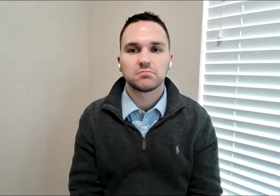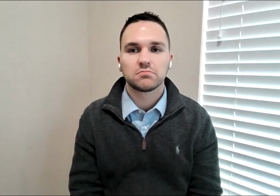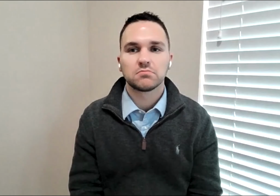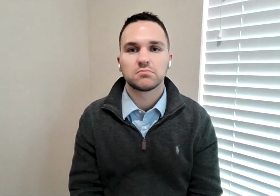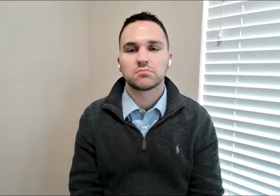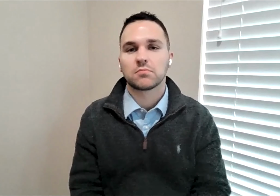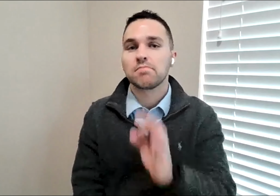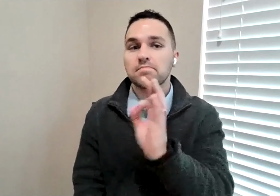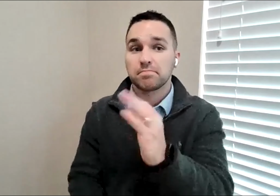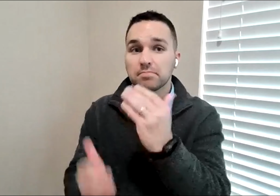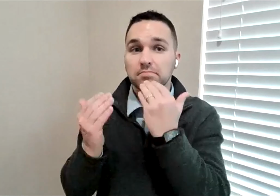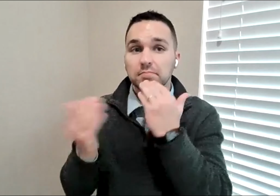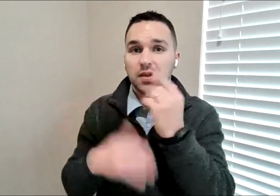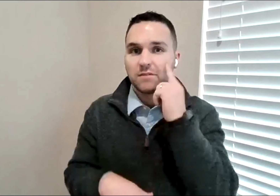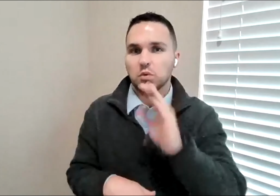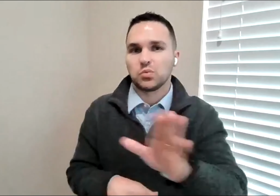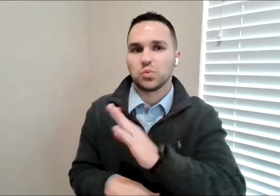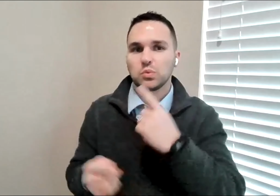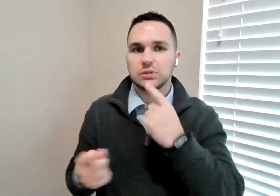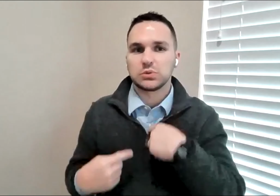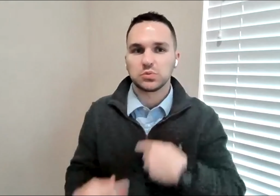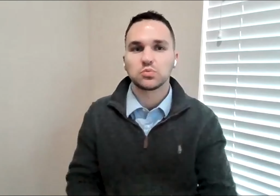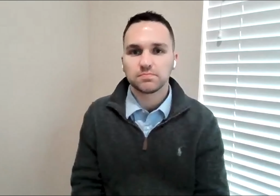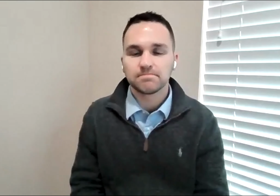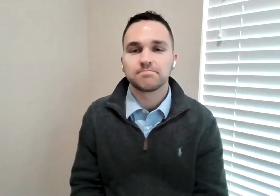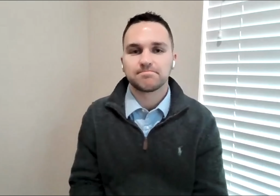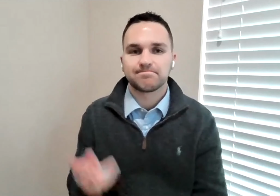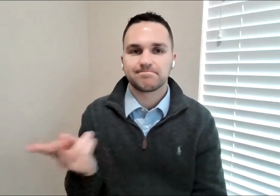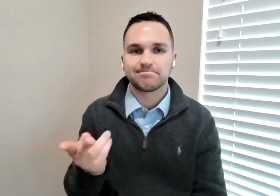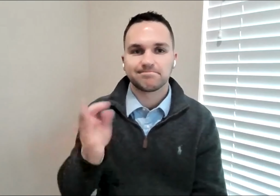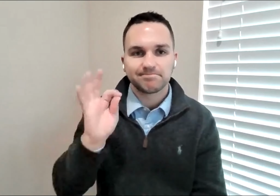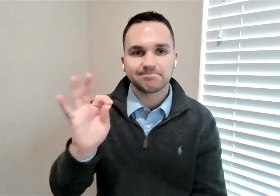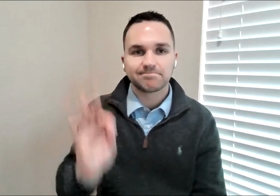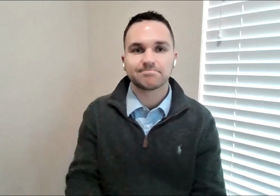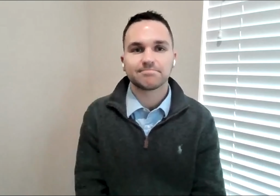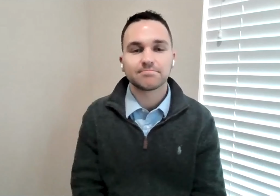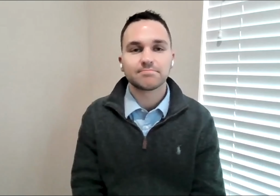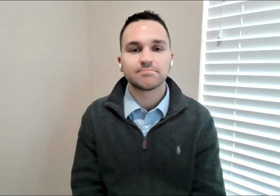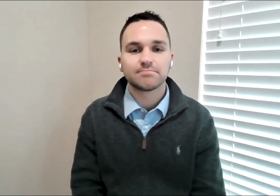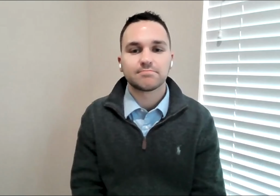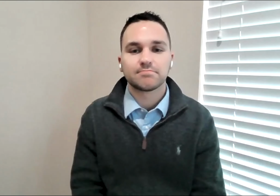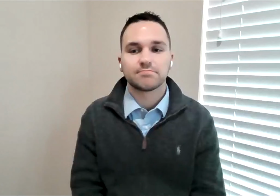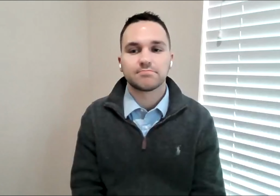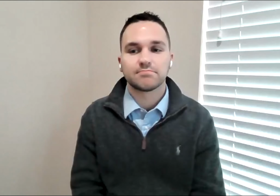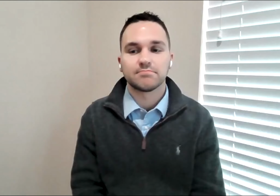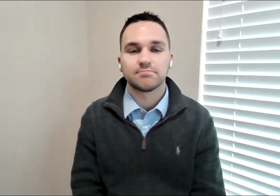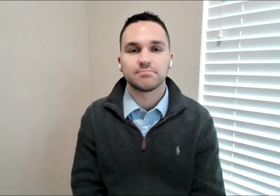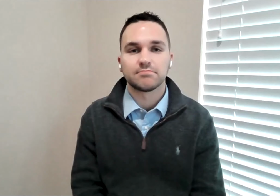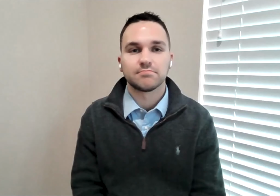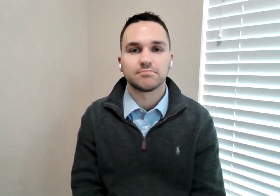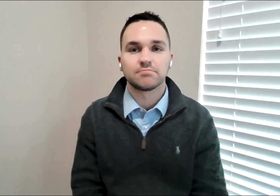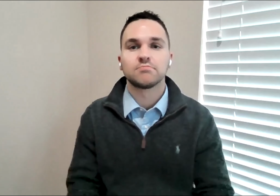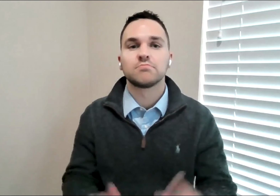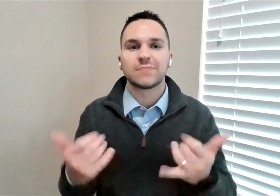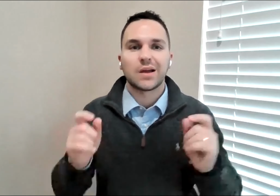Thank you so much for those answers, Dr. Medlock and Stephen. I'm going to go back to sharing my screen,